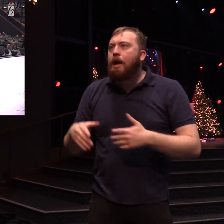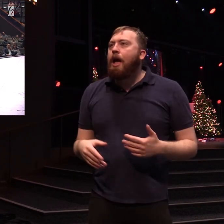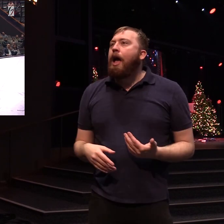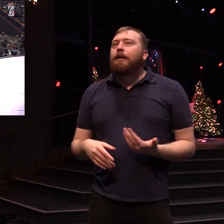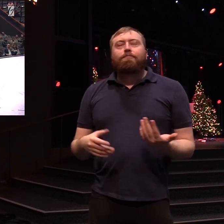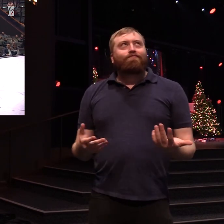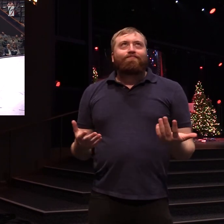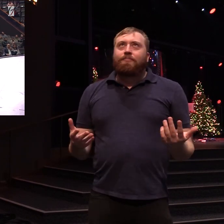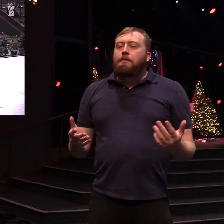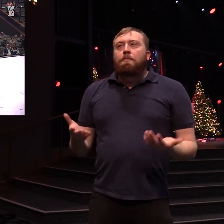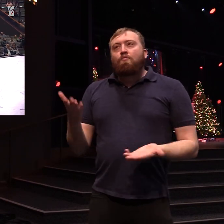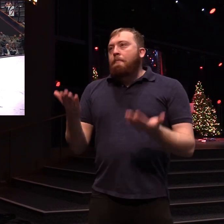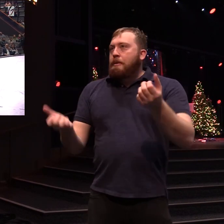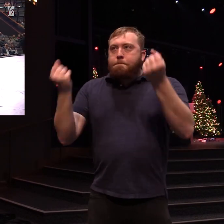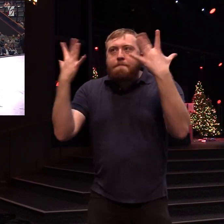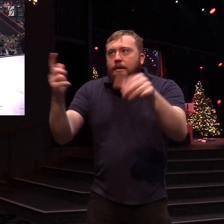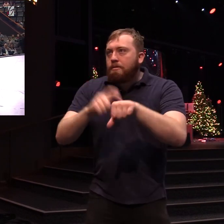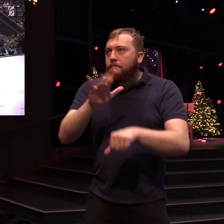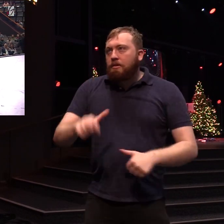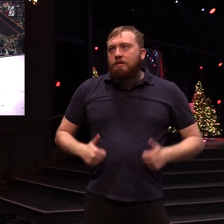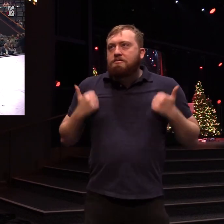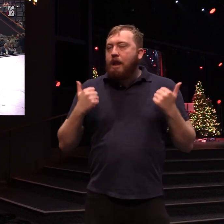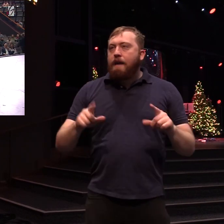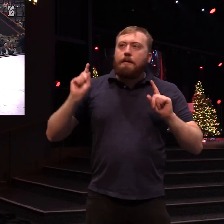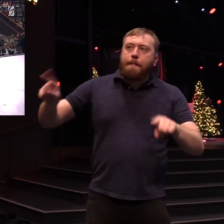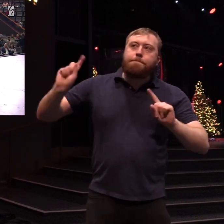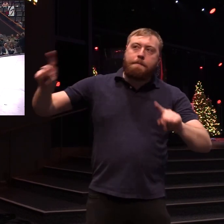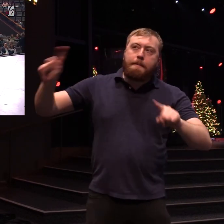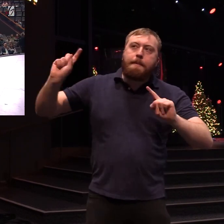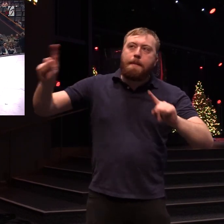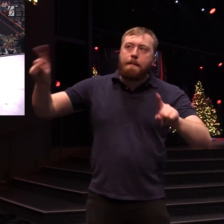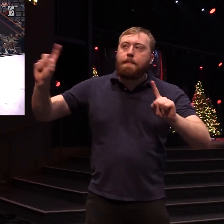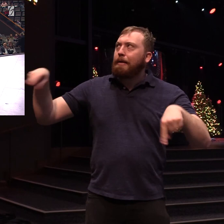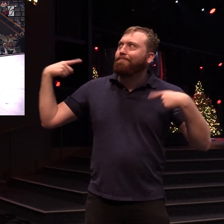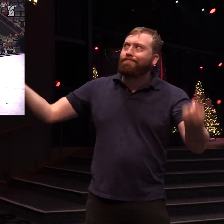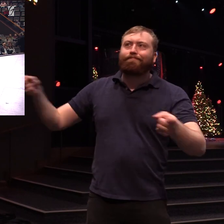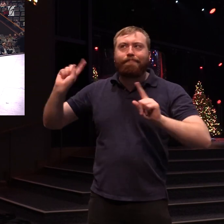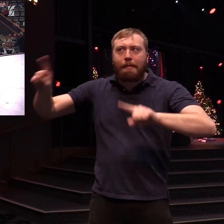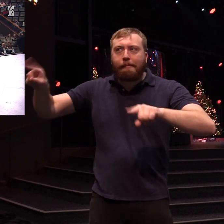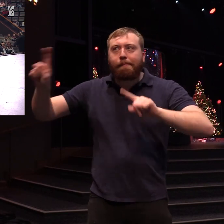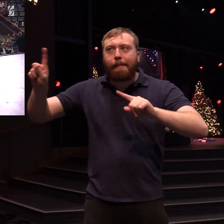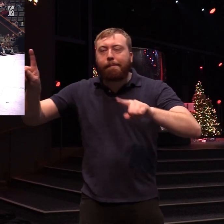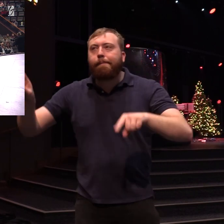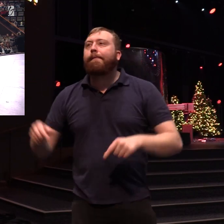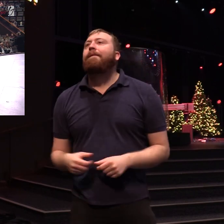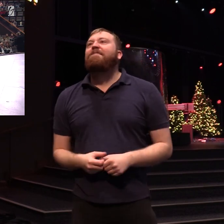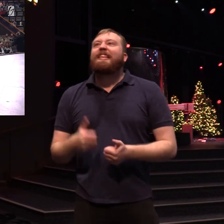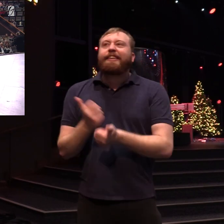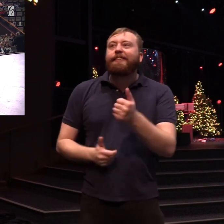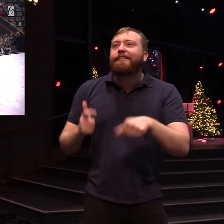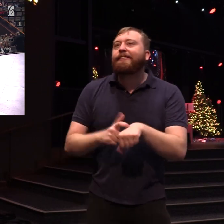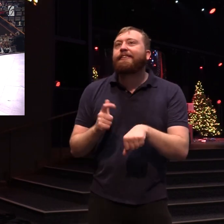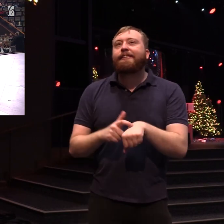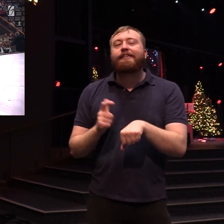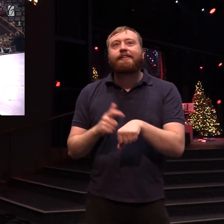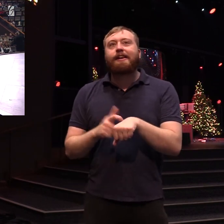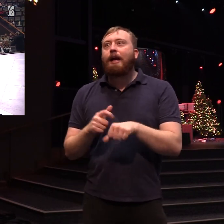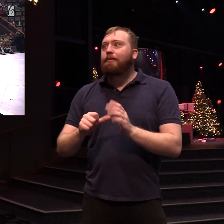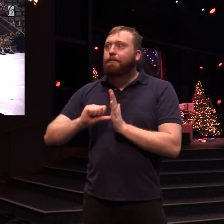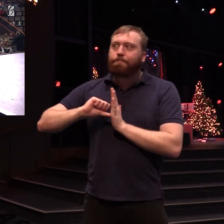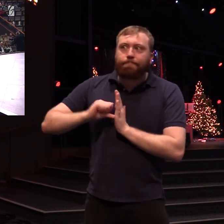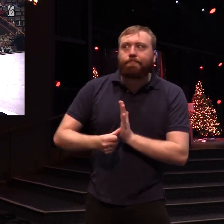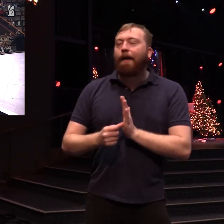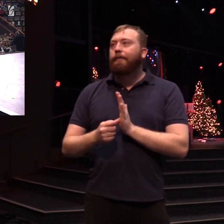steps hundreds of times, maybe 1,000 times in his lifetime, each time was more impressive than the first. The